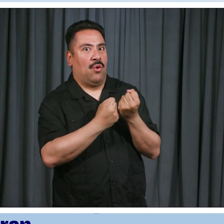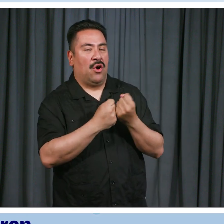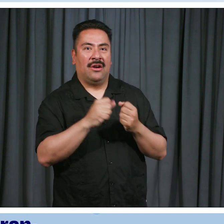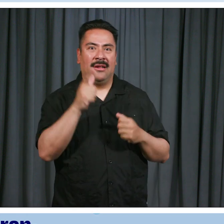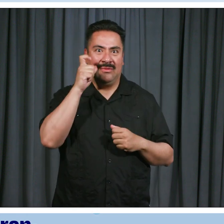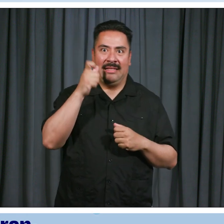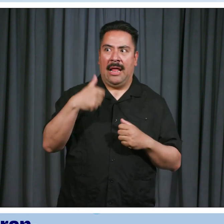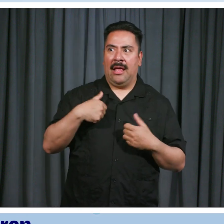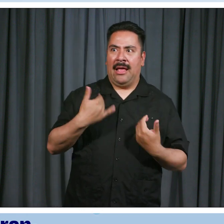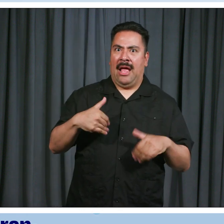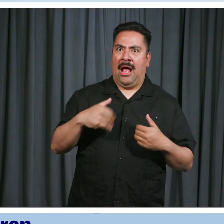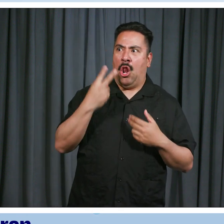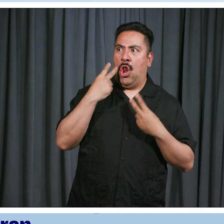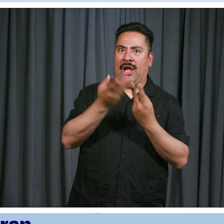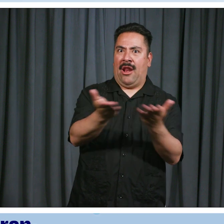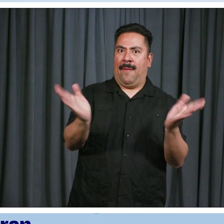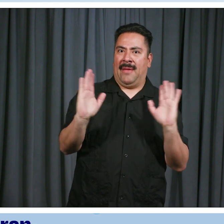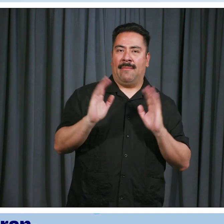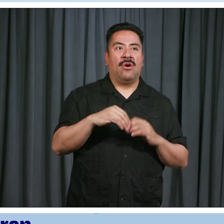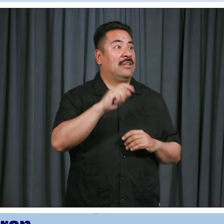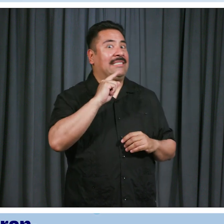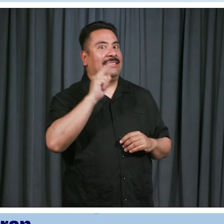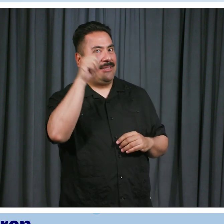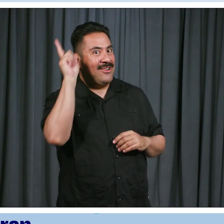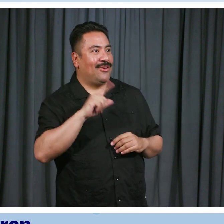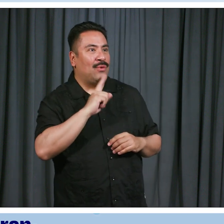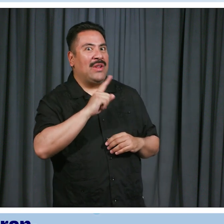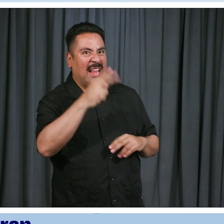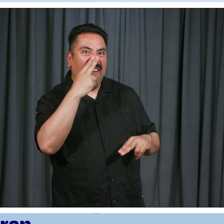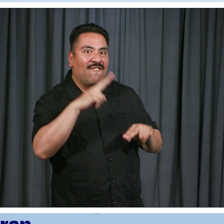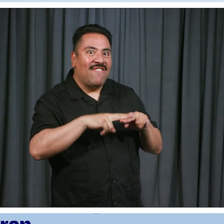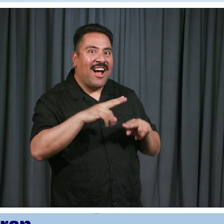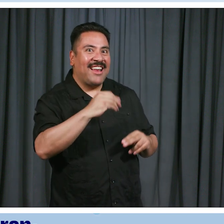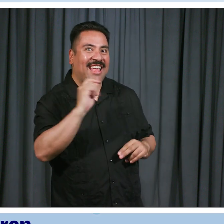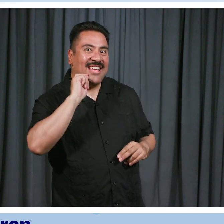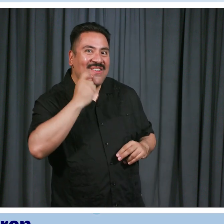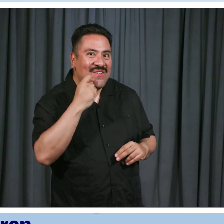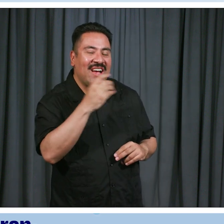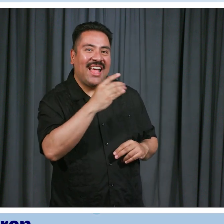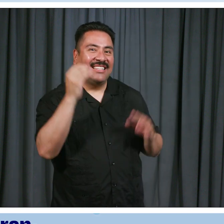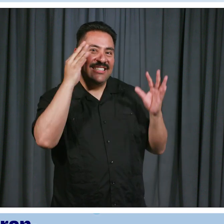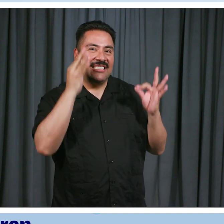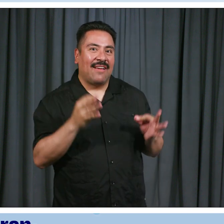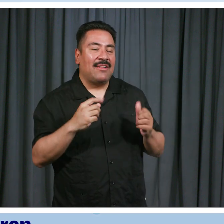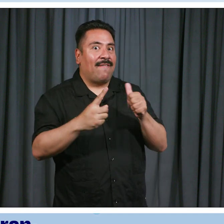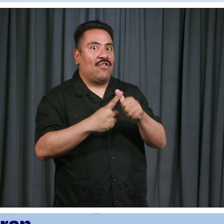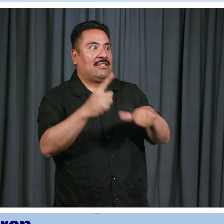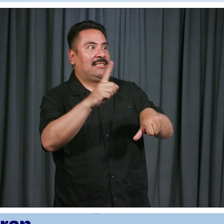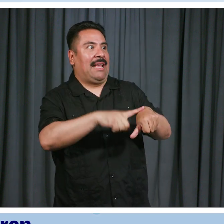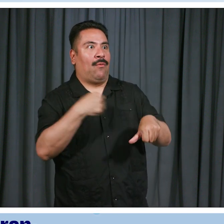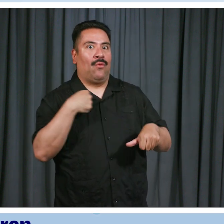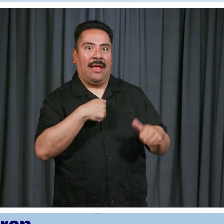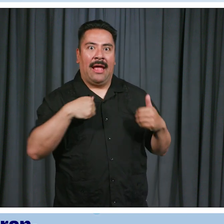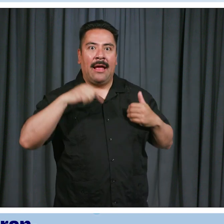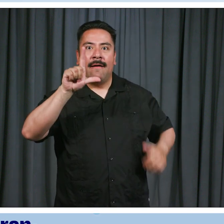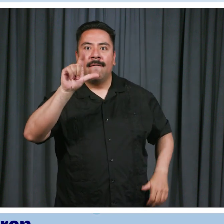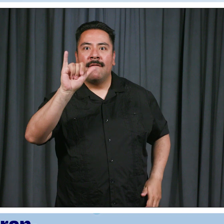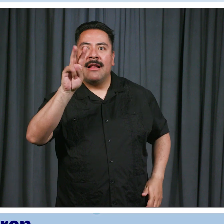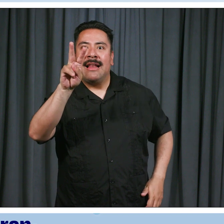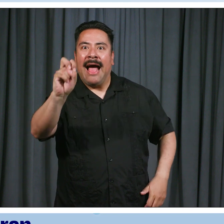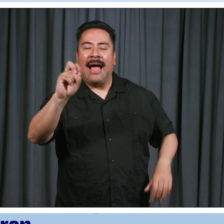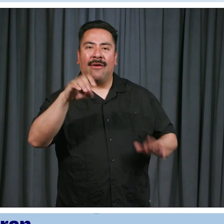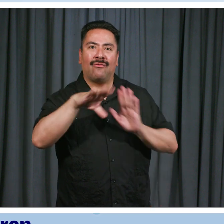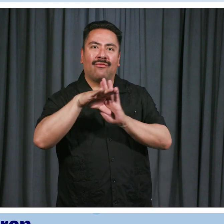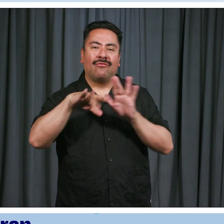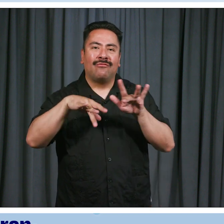all. Seriously. No. This is really fun and cool, and definitely the first time we've done this. And it's